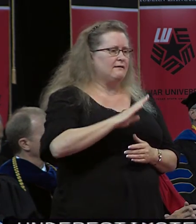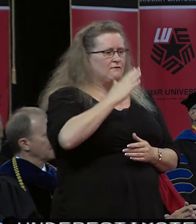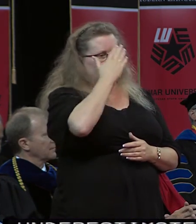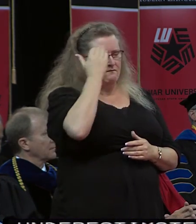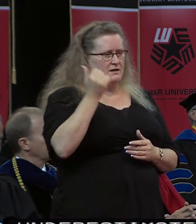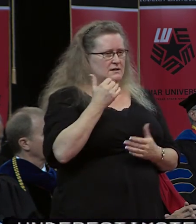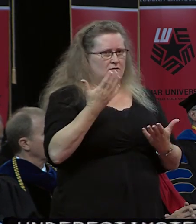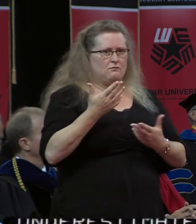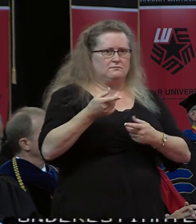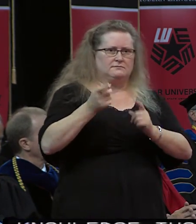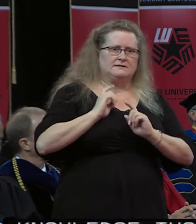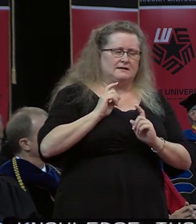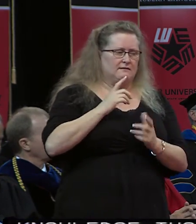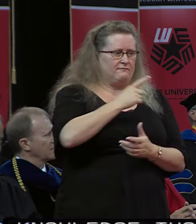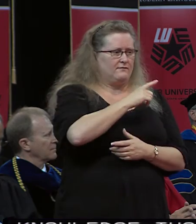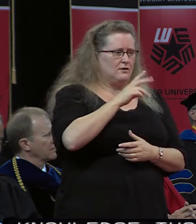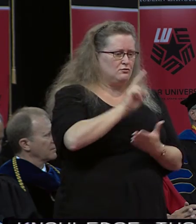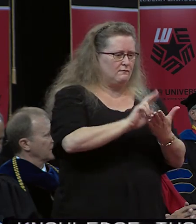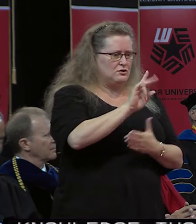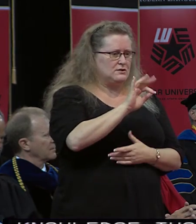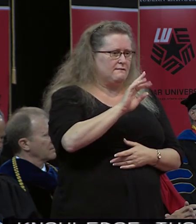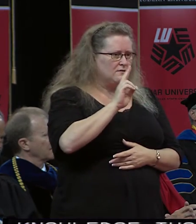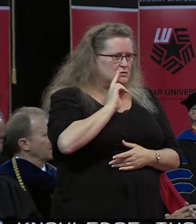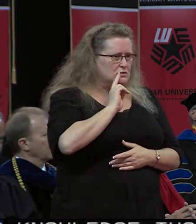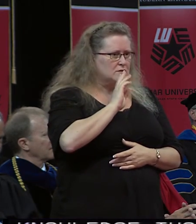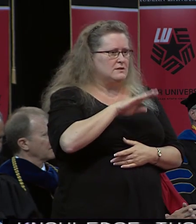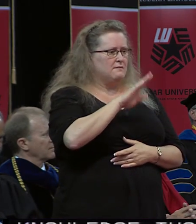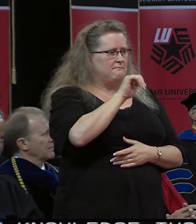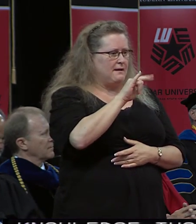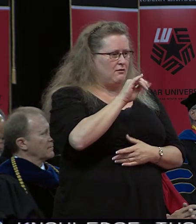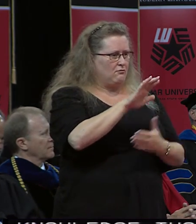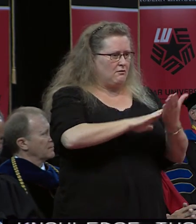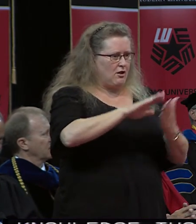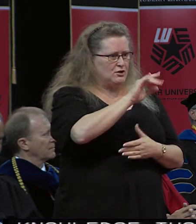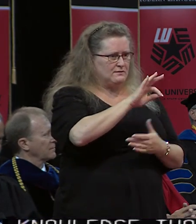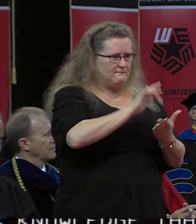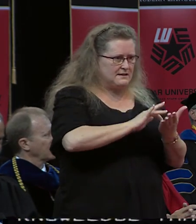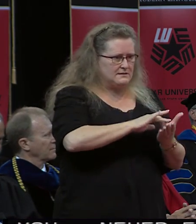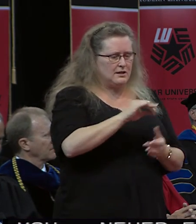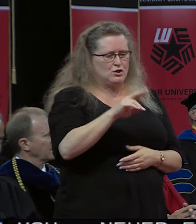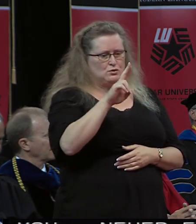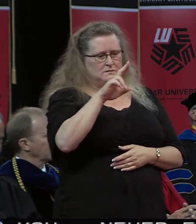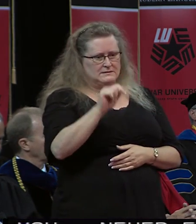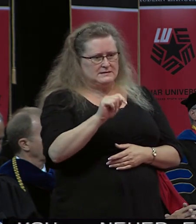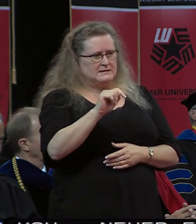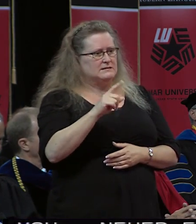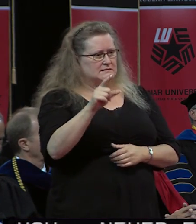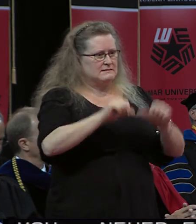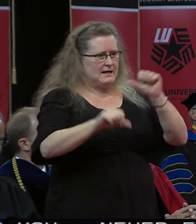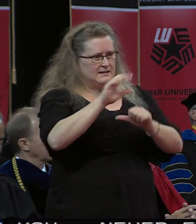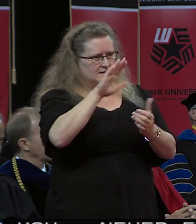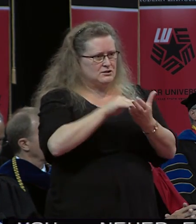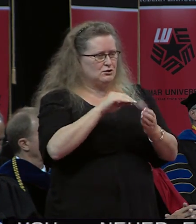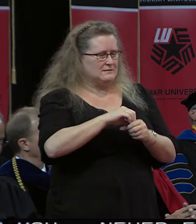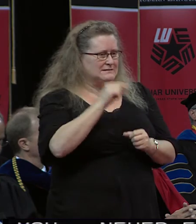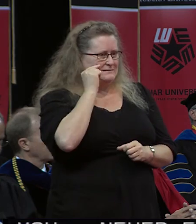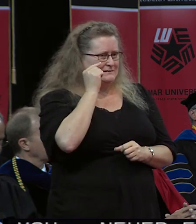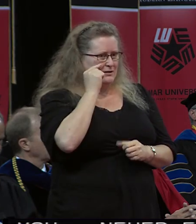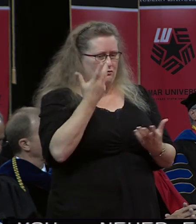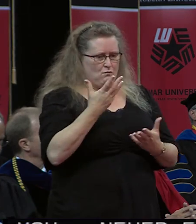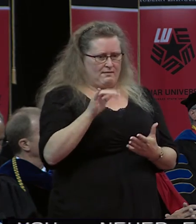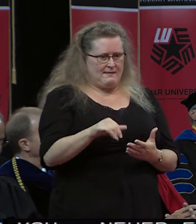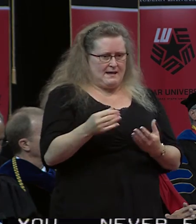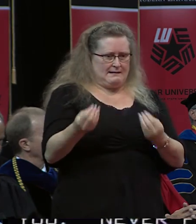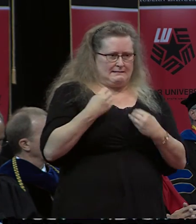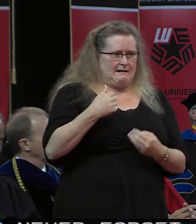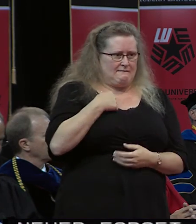at the University of Houston, Baylor College of Medicine, and UT Health Science Center in San Antonio gave me. There is no way that I